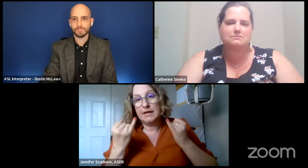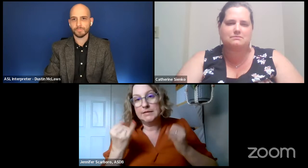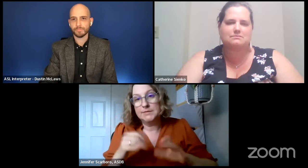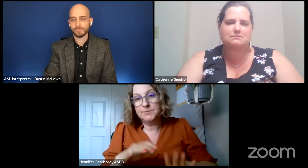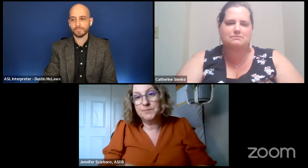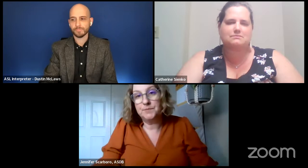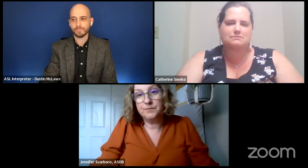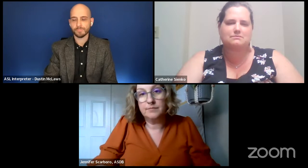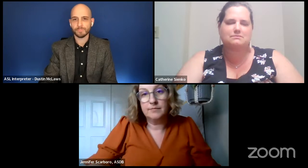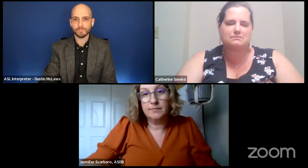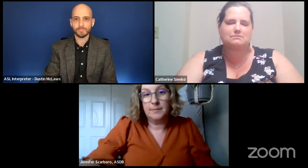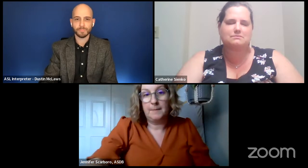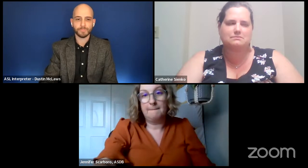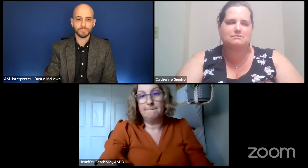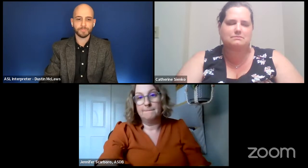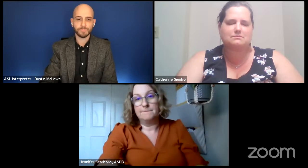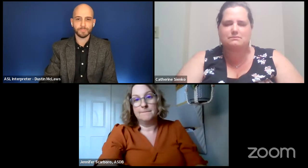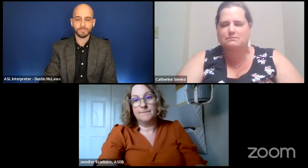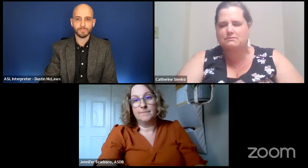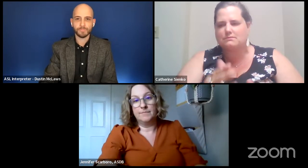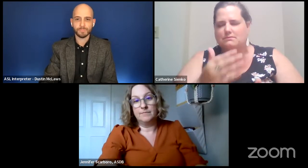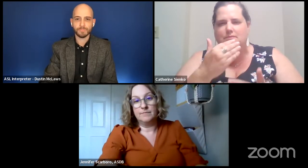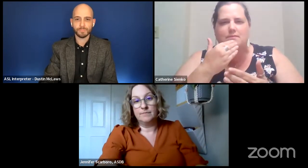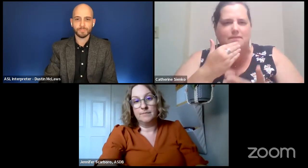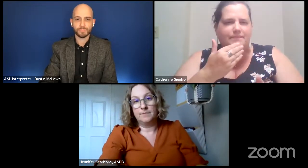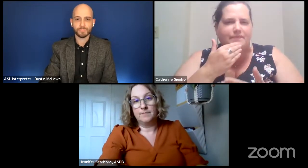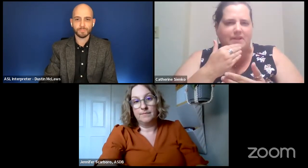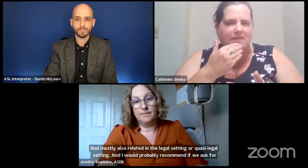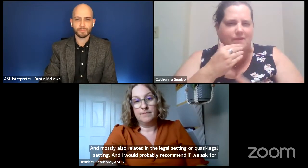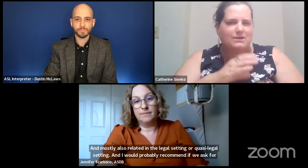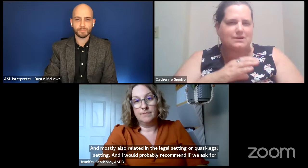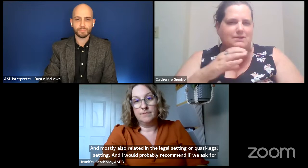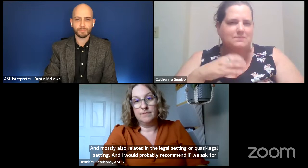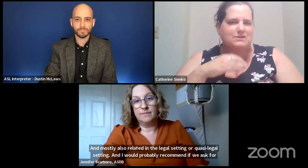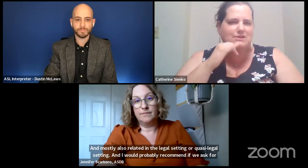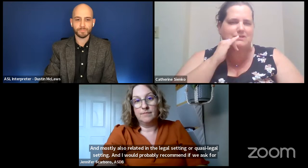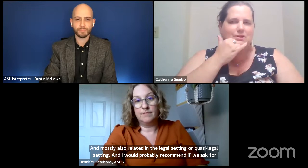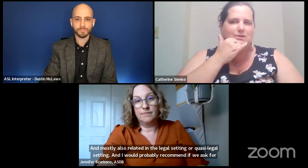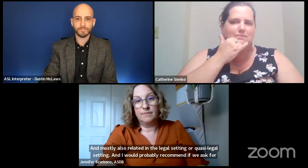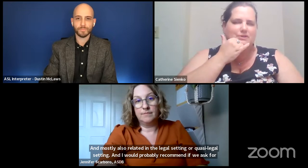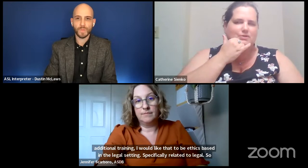And that's my comments and my ideas as far as this.